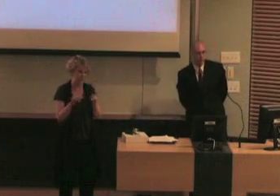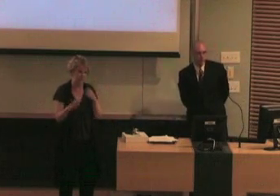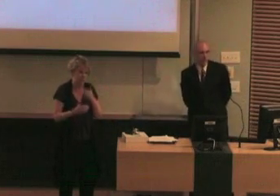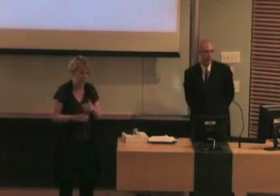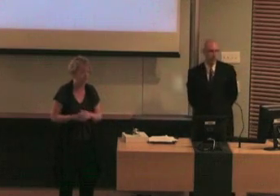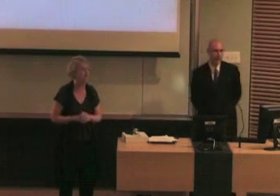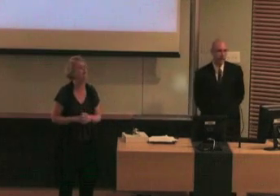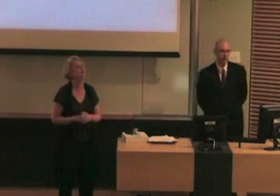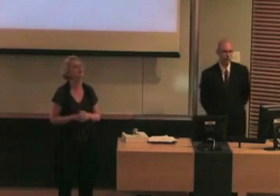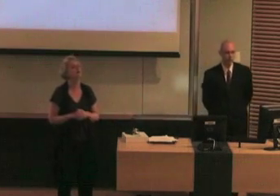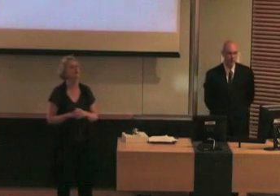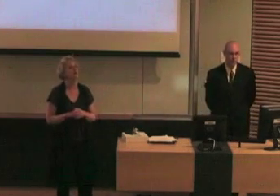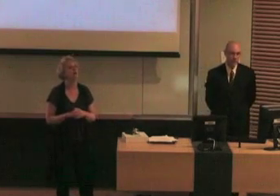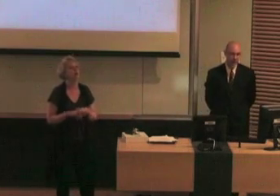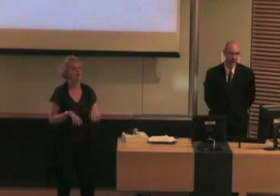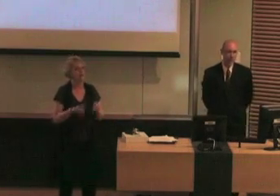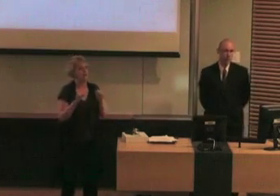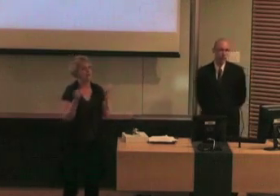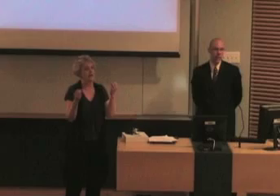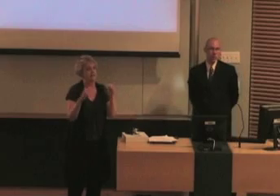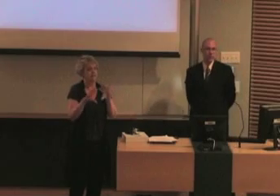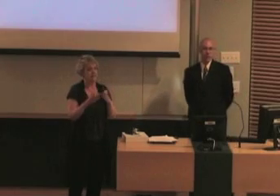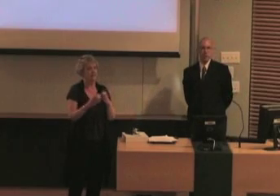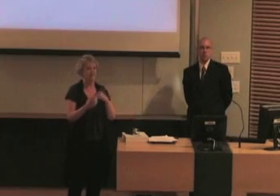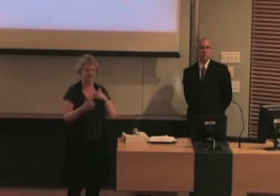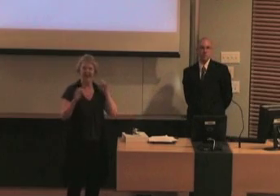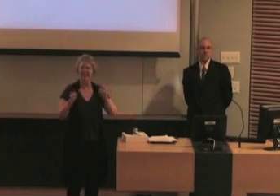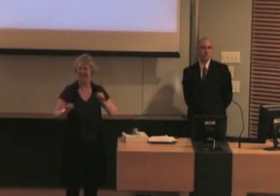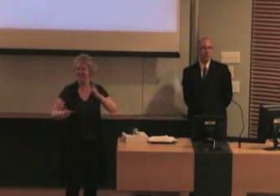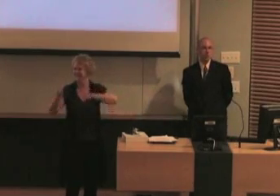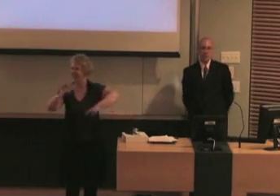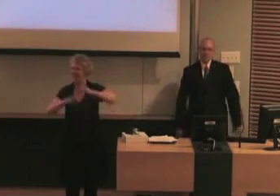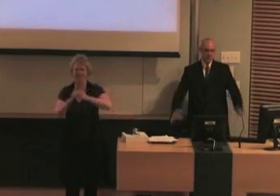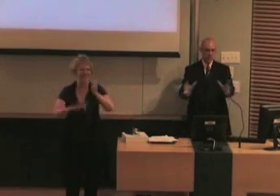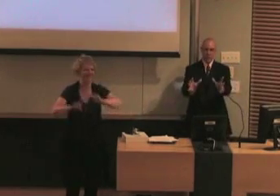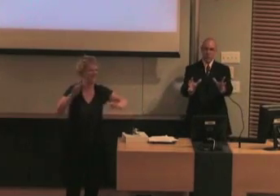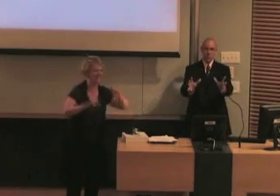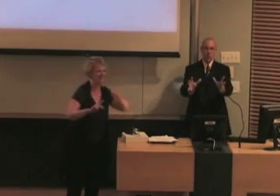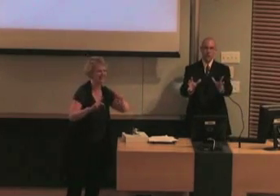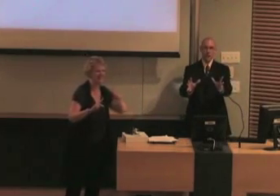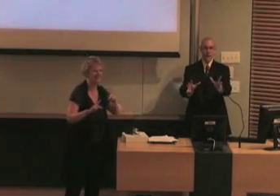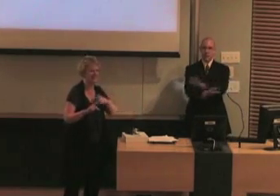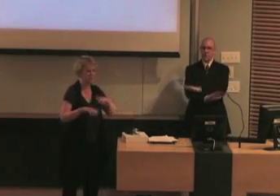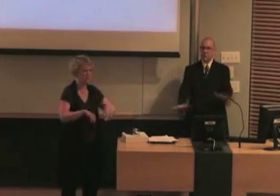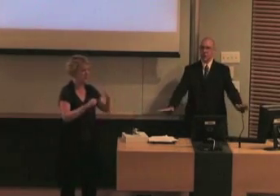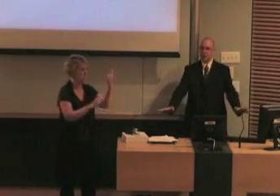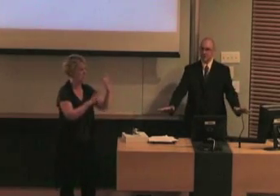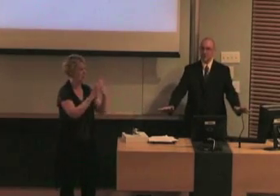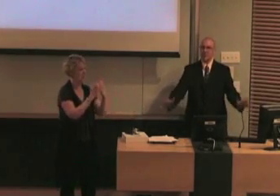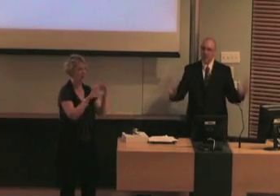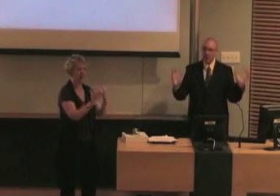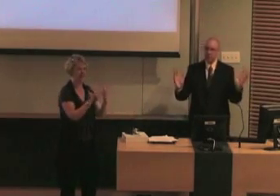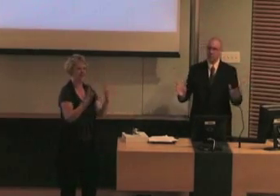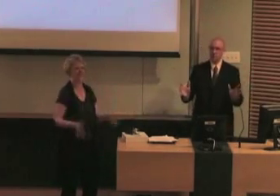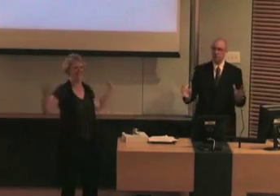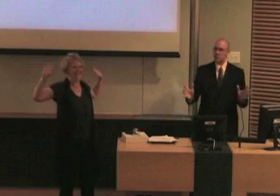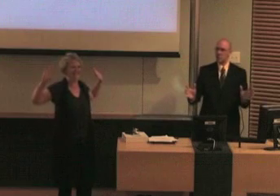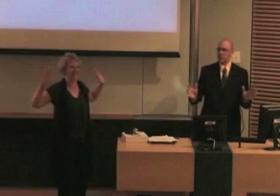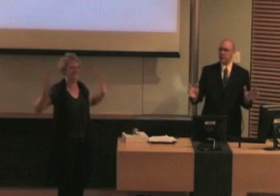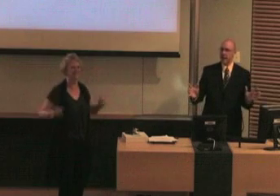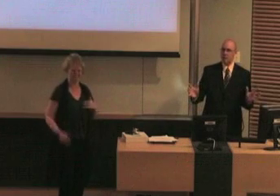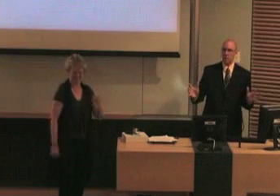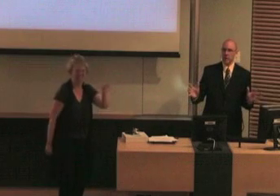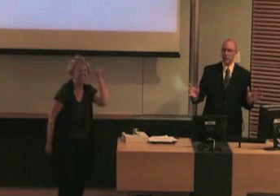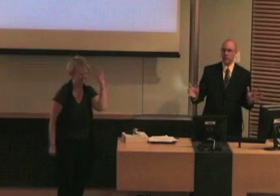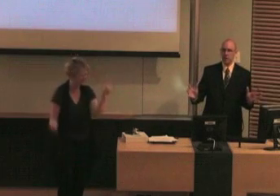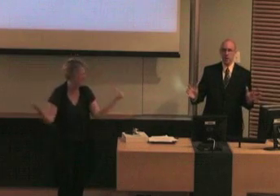Another myth is taking an ASL class means I can communicate with deaf people. So you take one class, you're done. Now I can fully